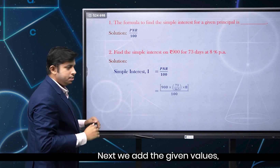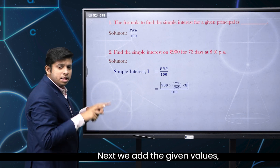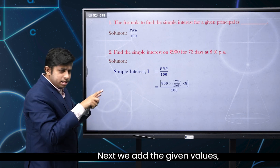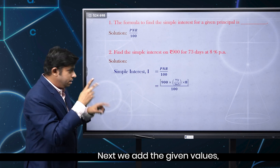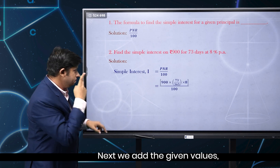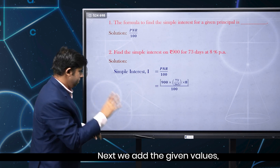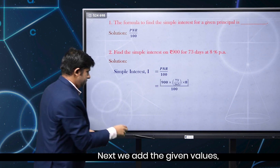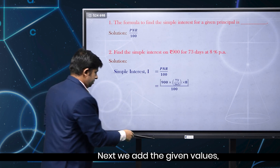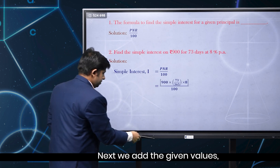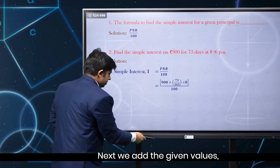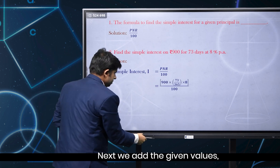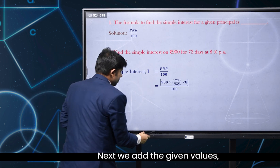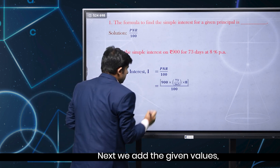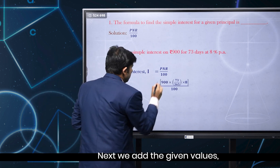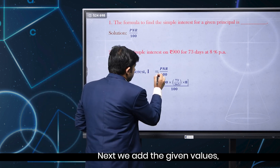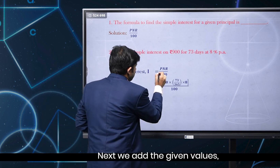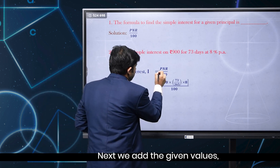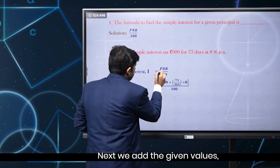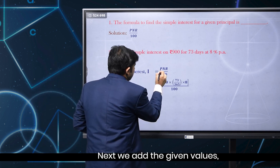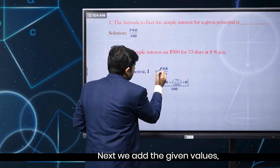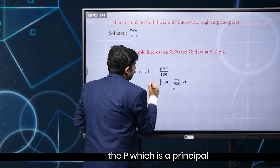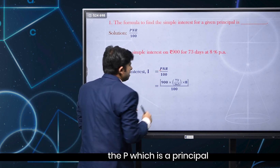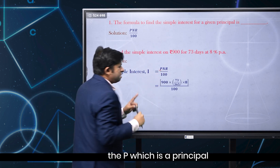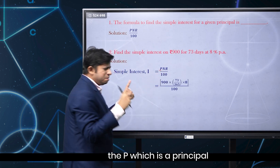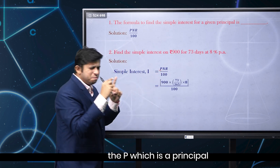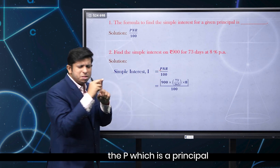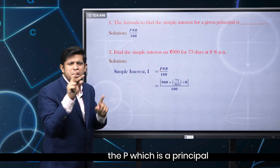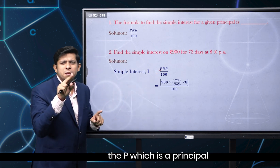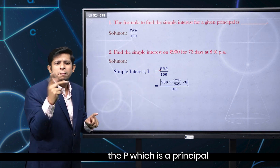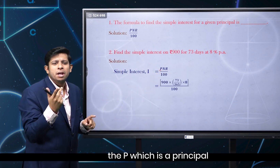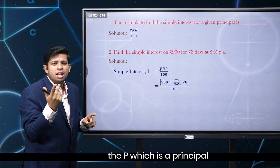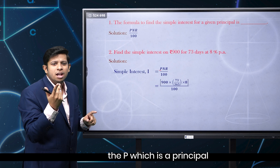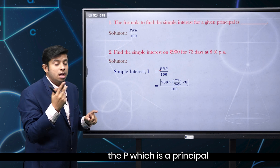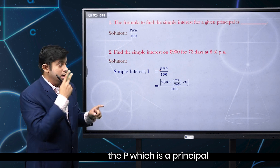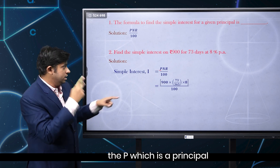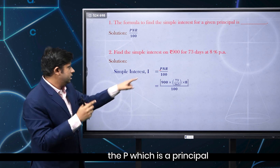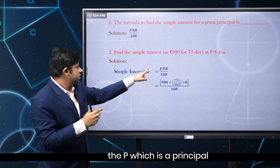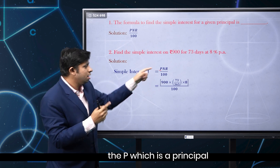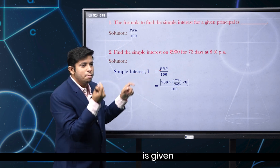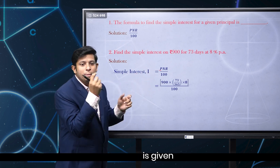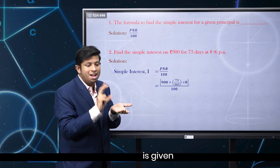Next, we have the given values. The P, which is the principal, is